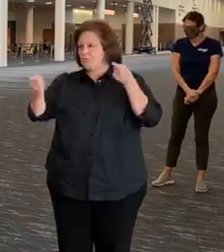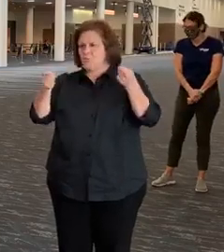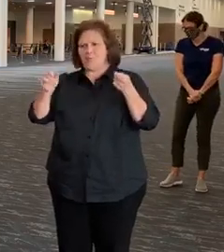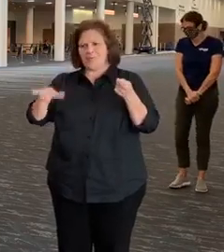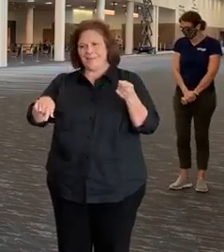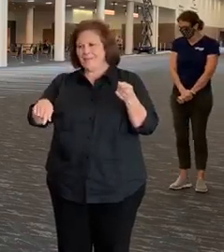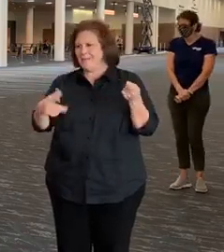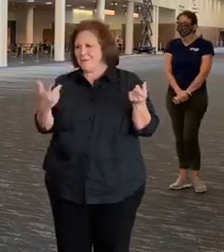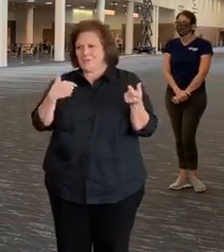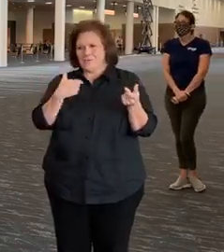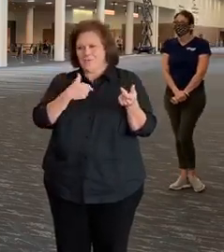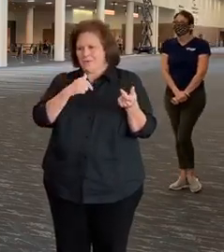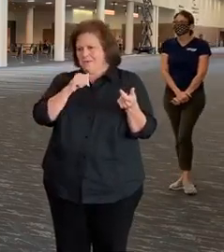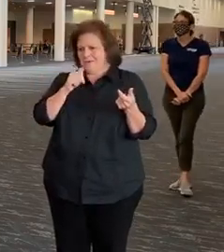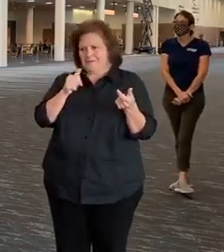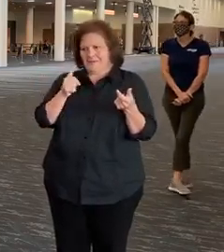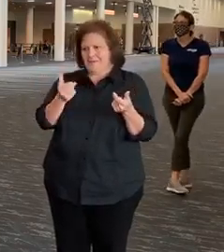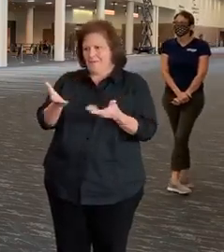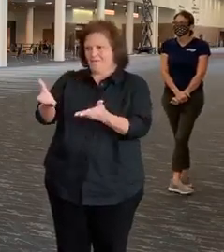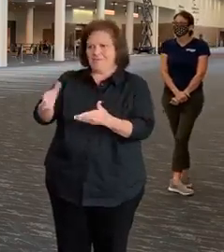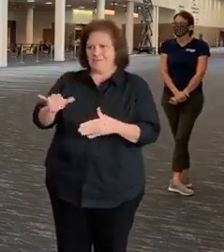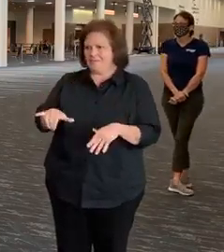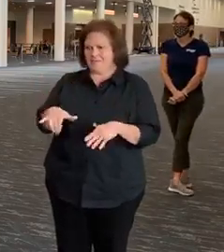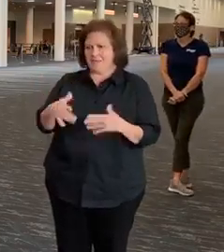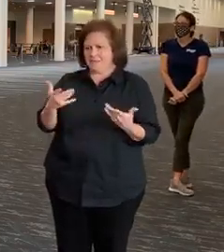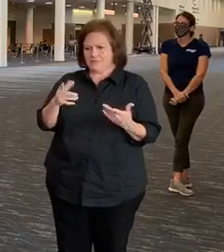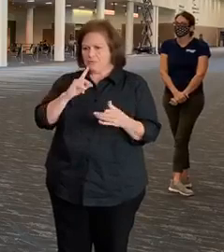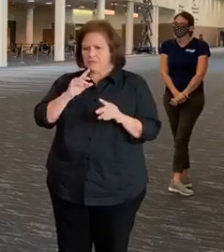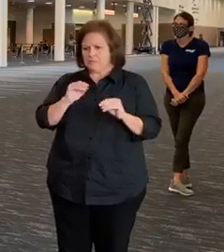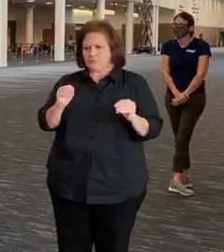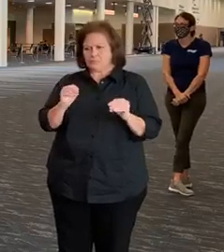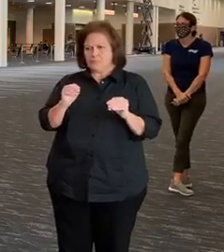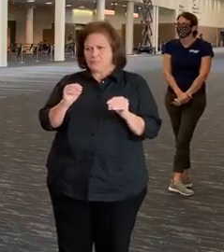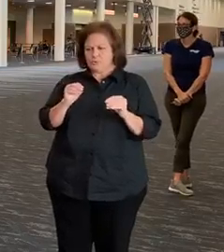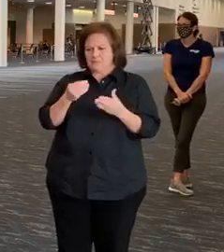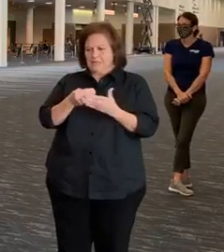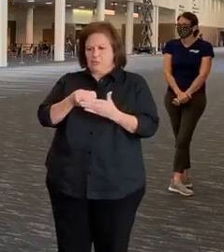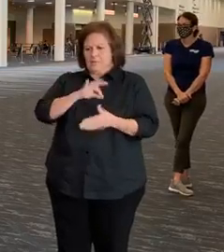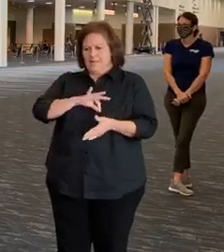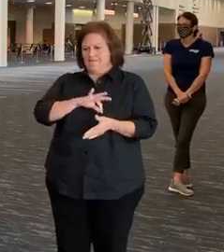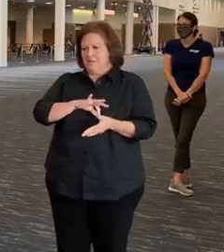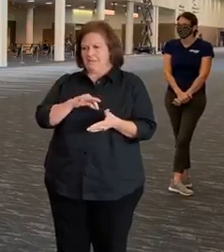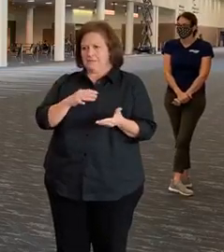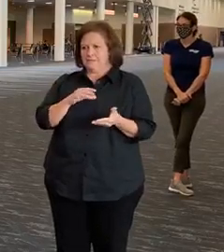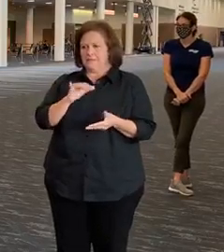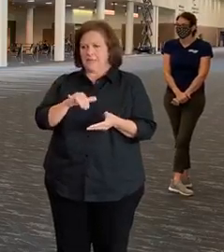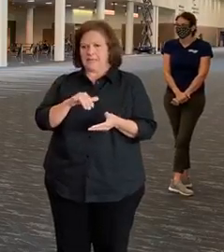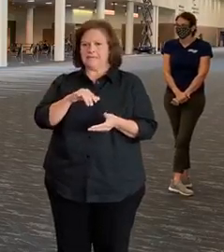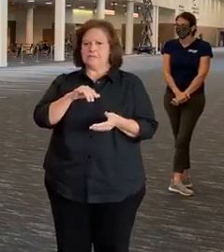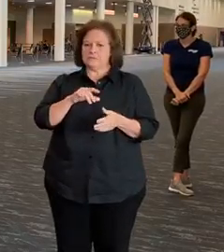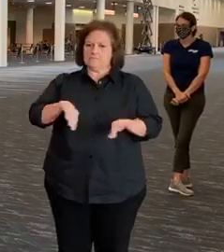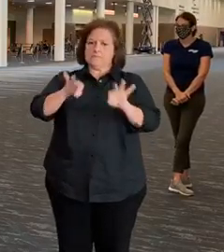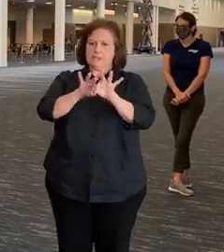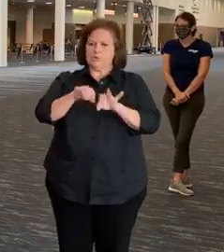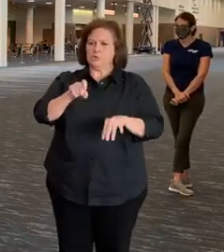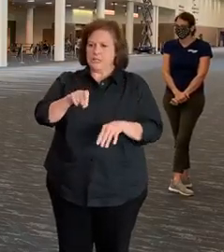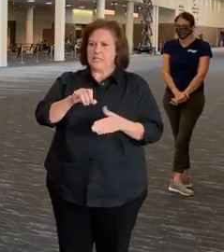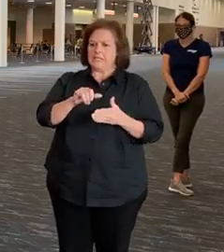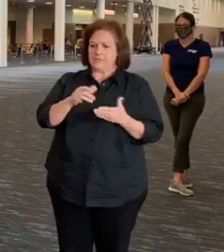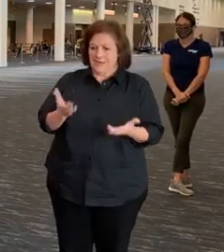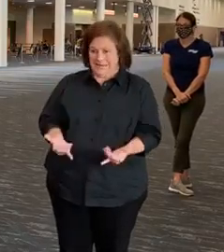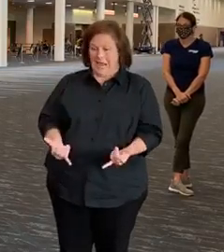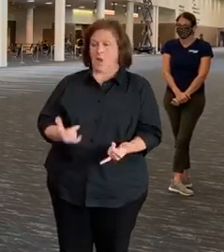that. We're not issuing that here. There's no real financial benefit going on here. This is essential needs that we're